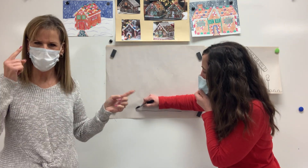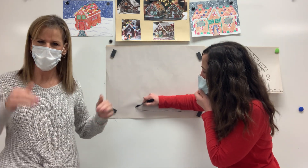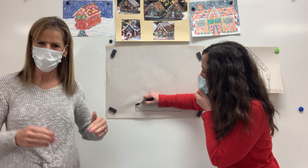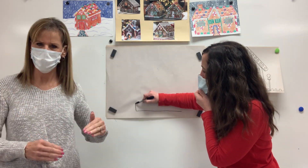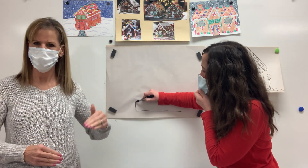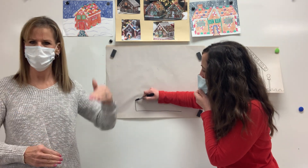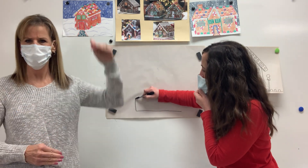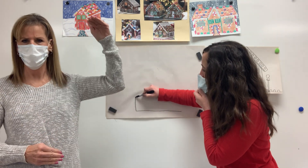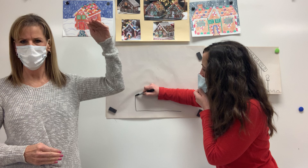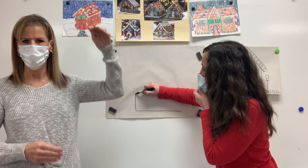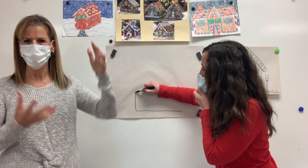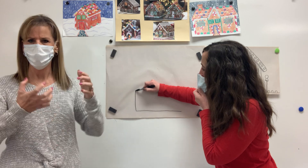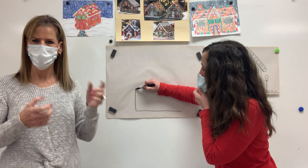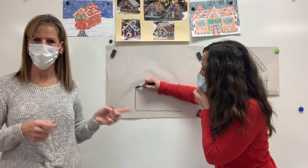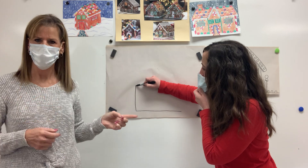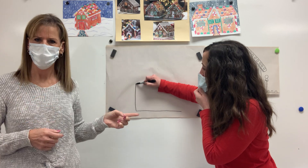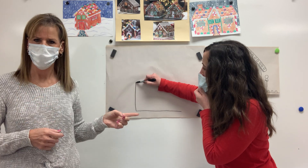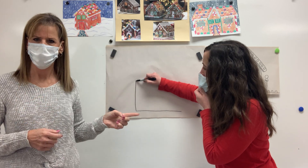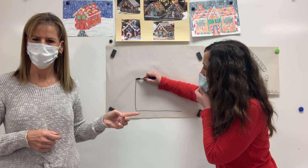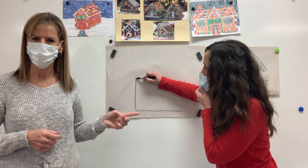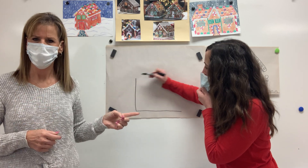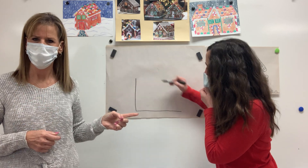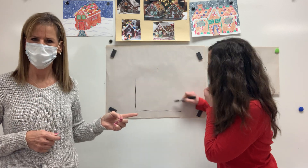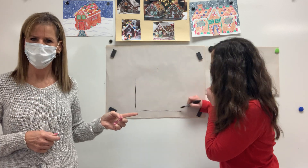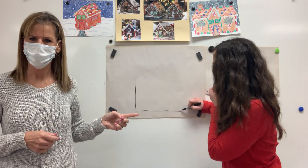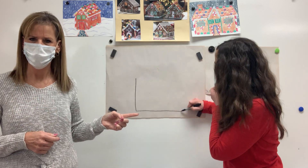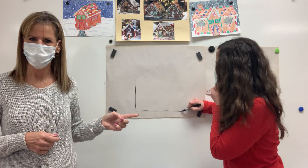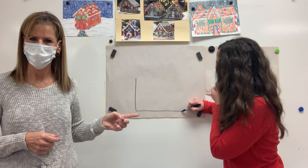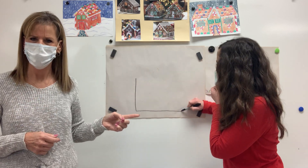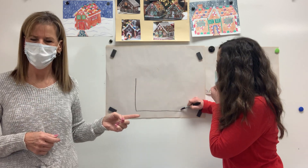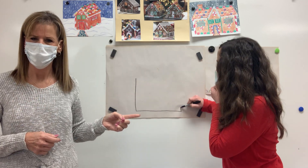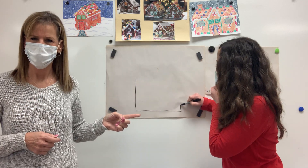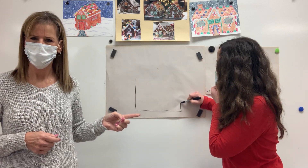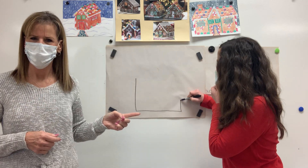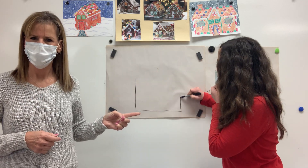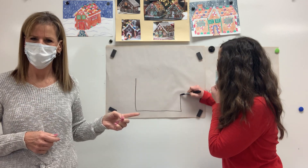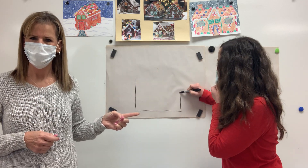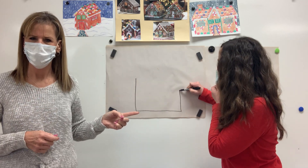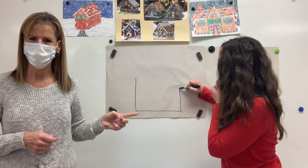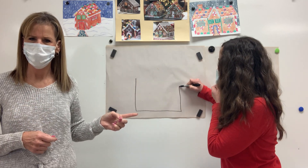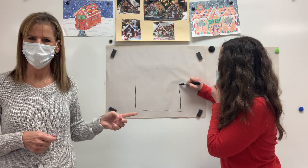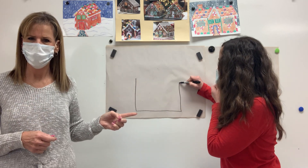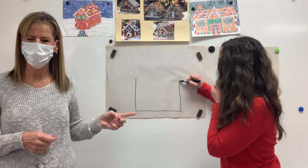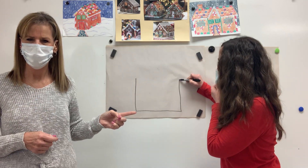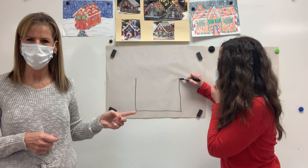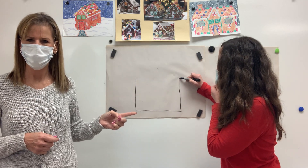to be. I'm going to make a straight line up and a straight line up.